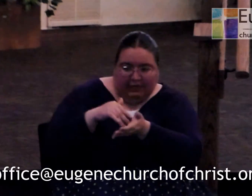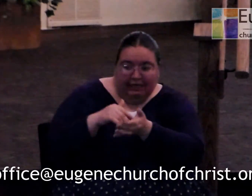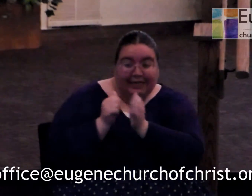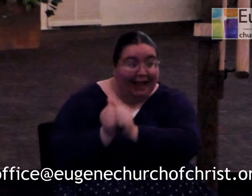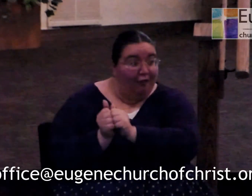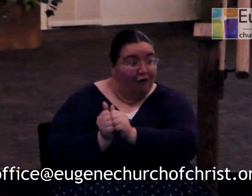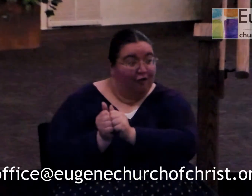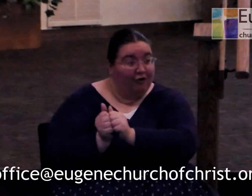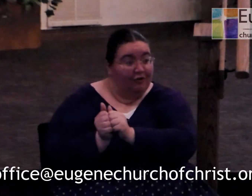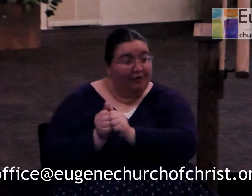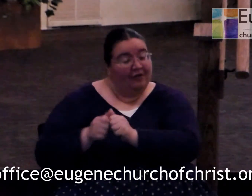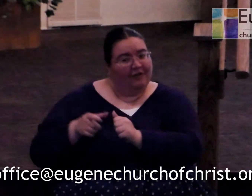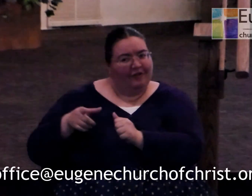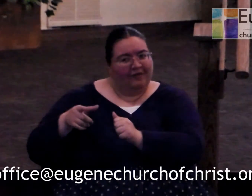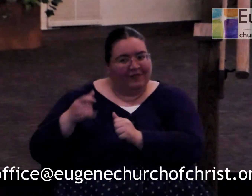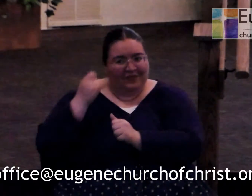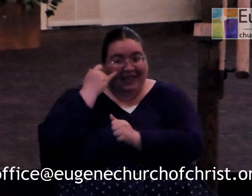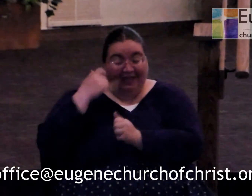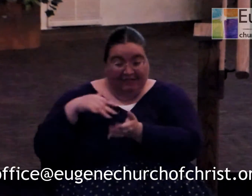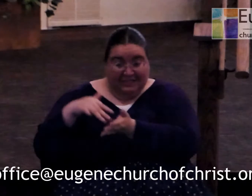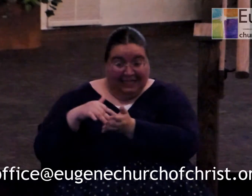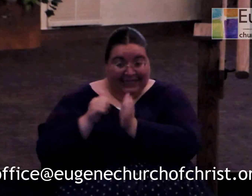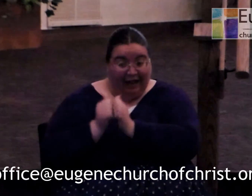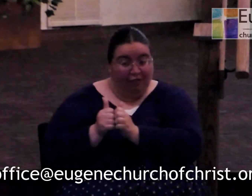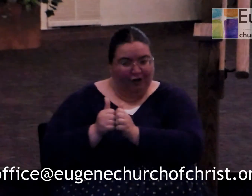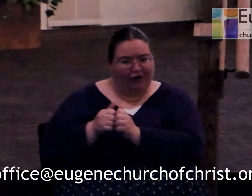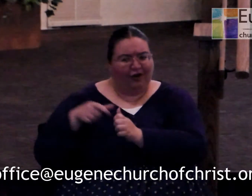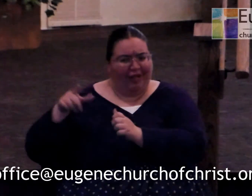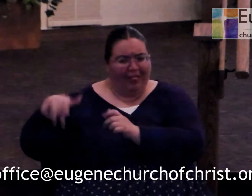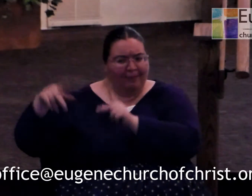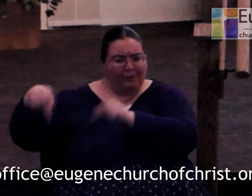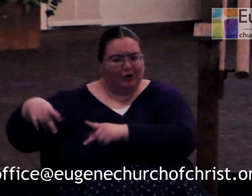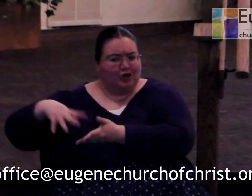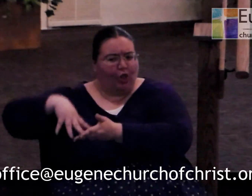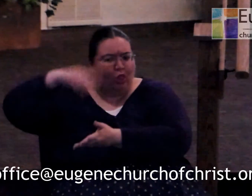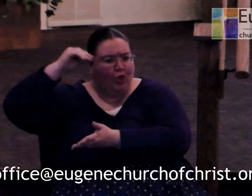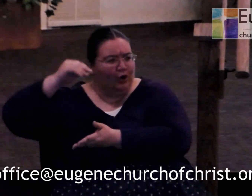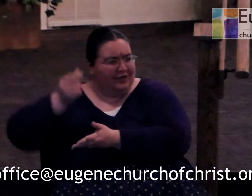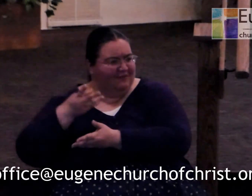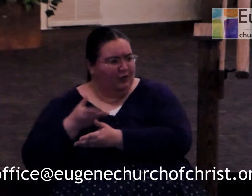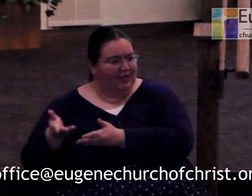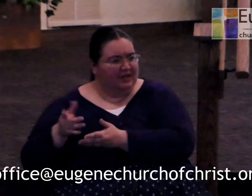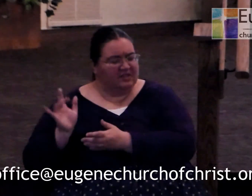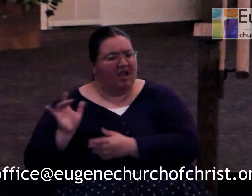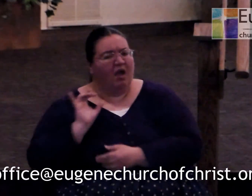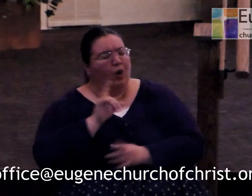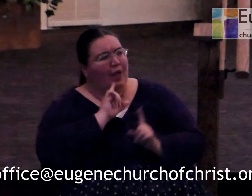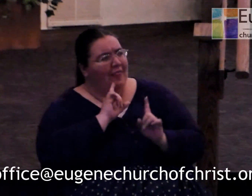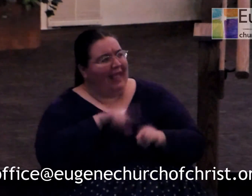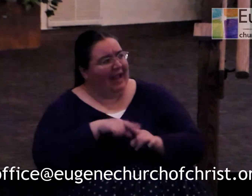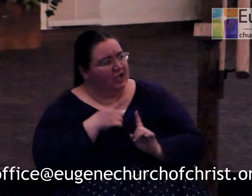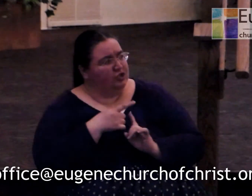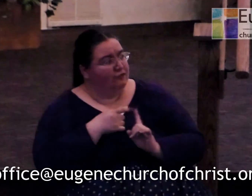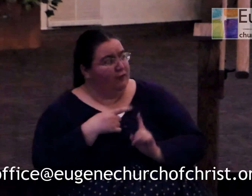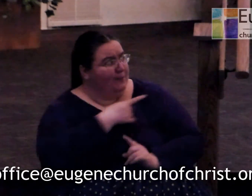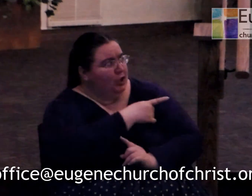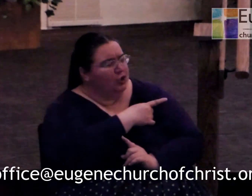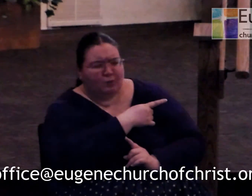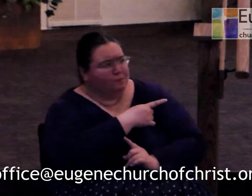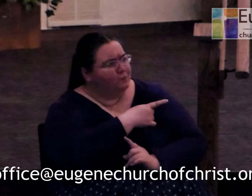things. One, that answer's coming from here, not from them. I don't decide the world is lost because I think I'm better. I decide the